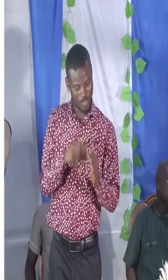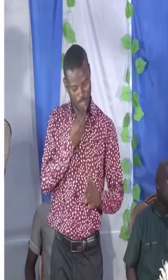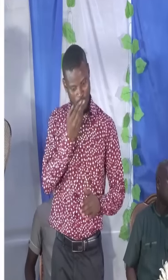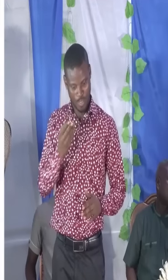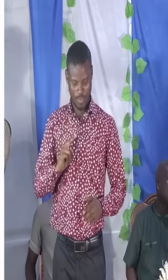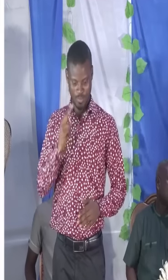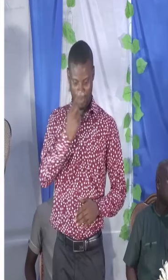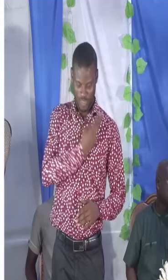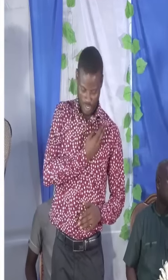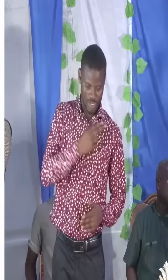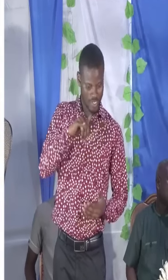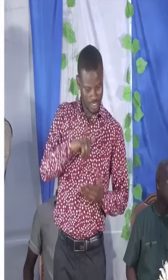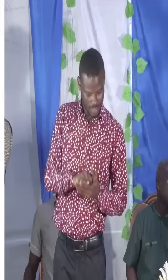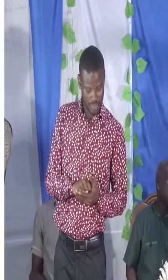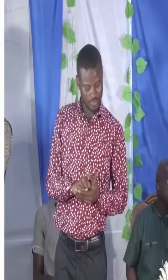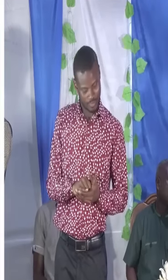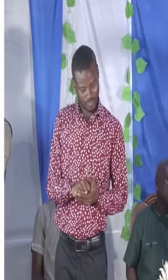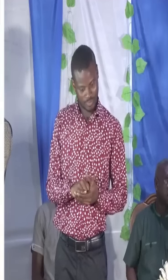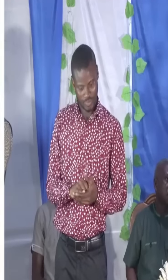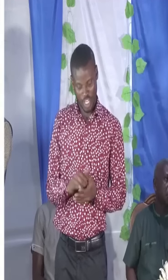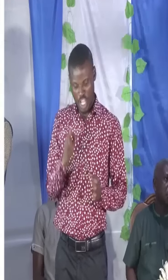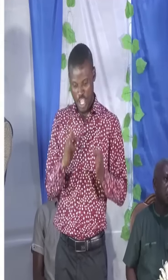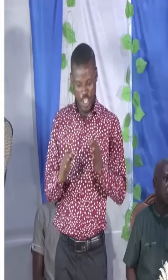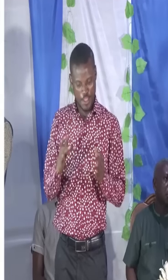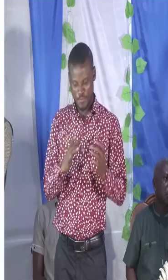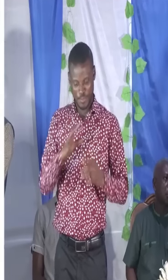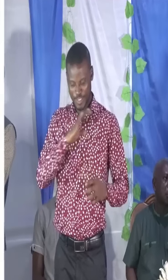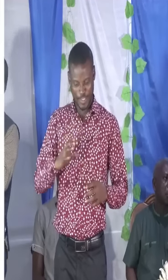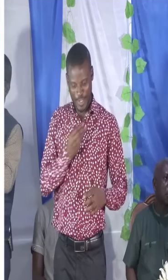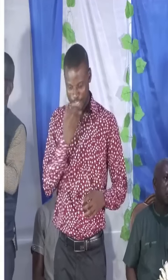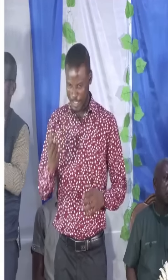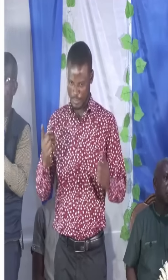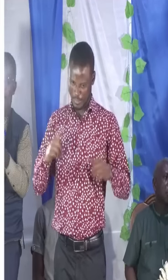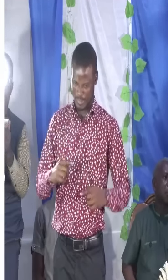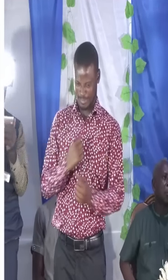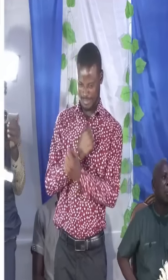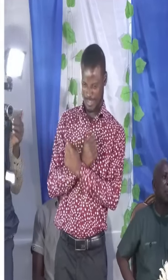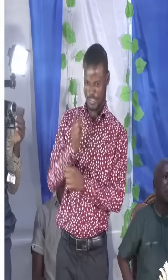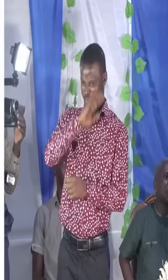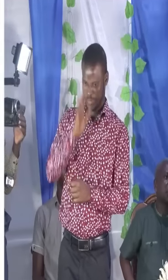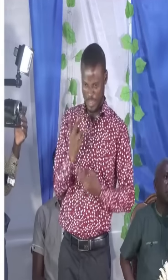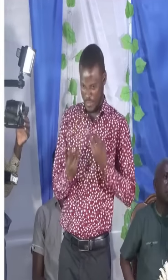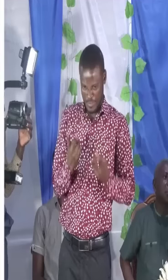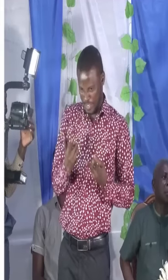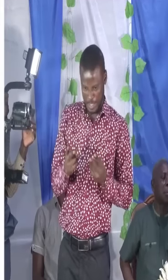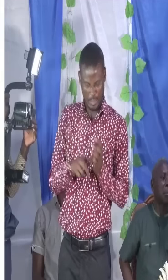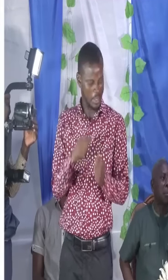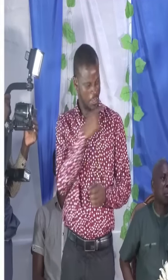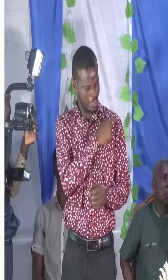ro koda afiase no obo nnum enso ni saa de be si enne amene o de kasai onyame o nhira wo be ya